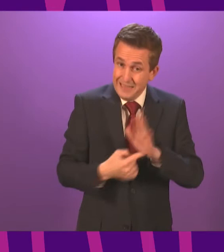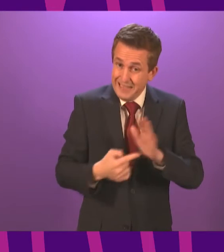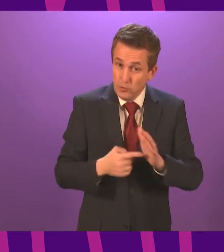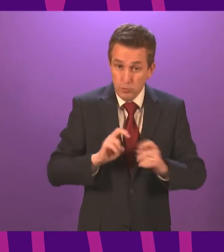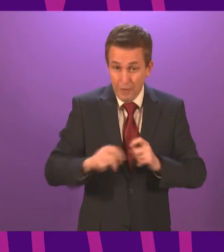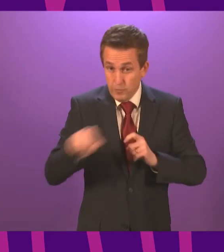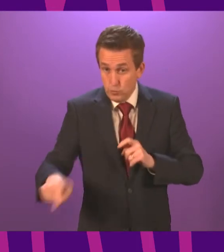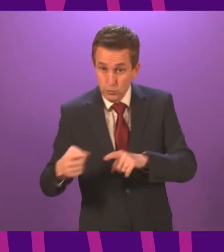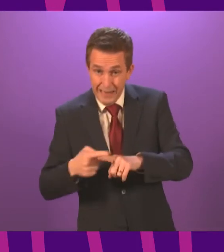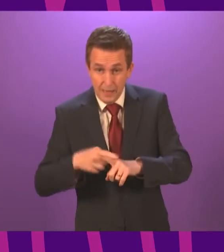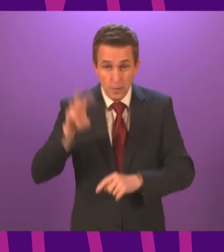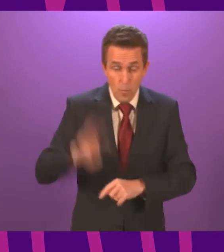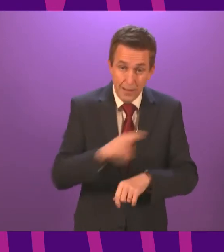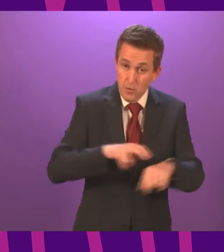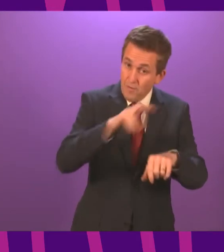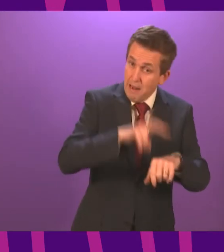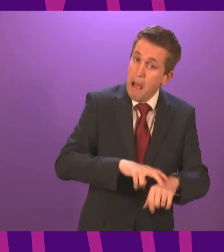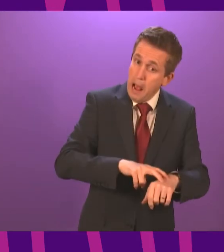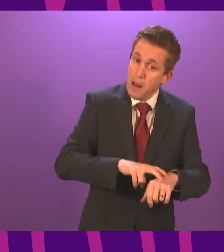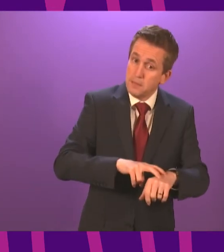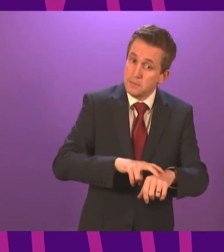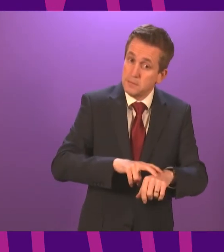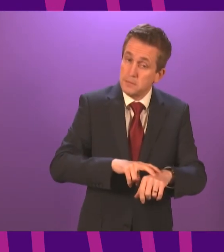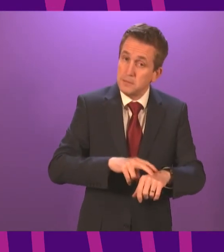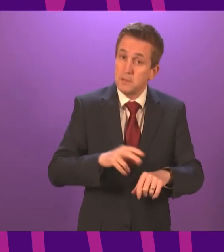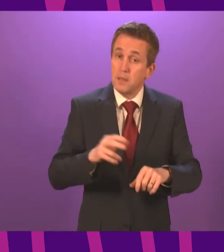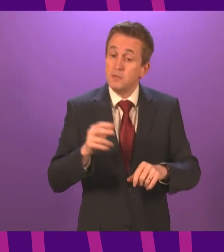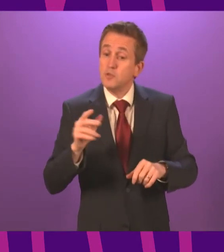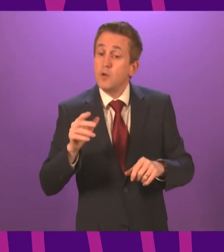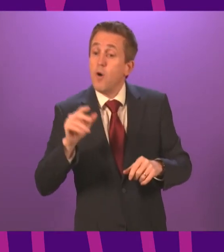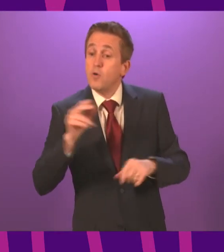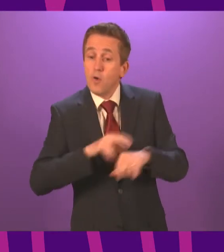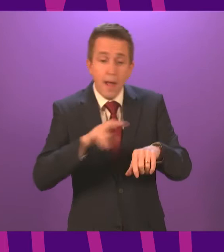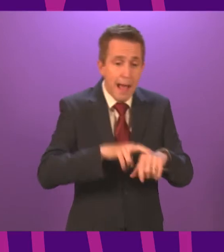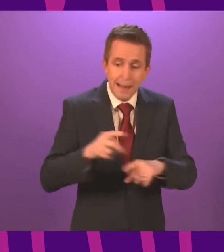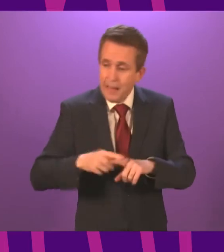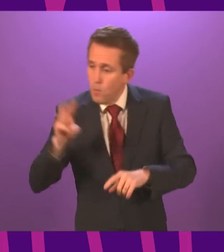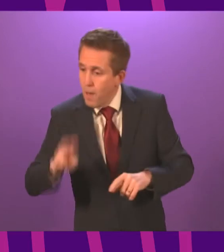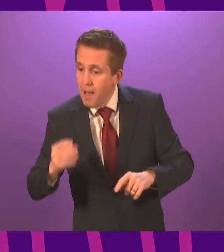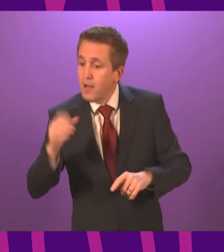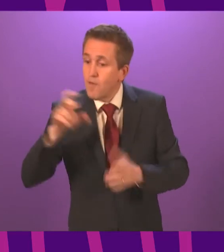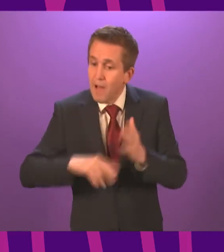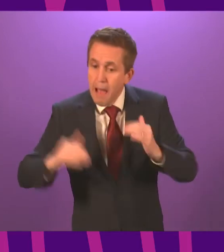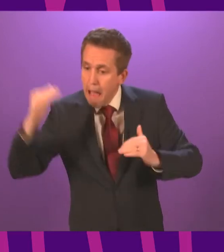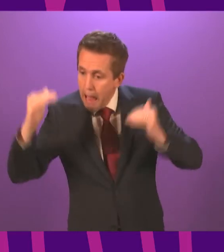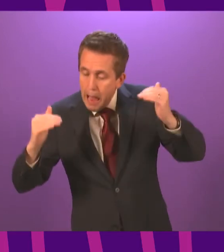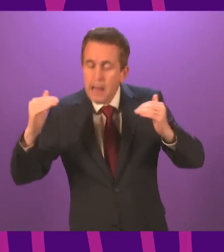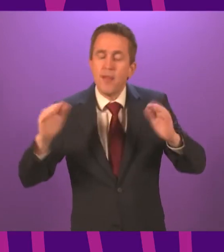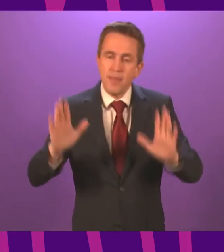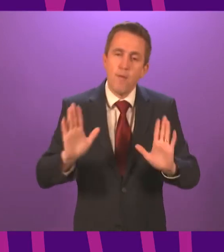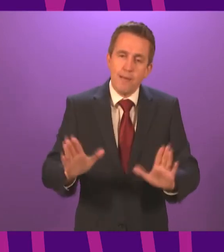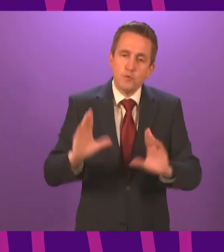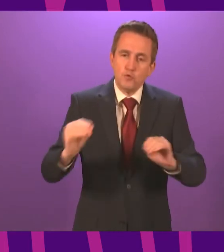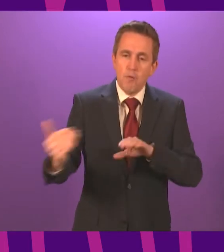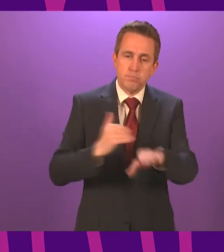and England, Wales or Northern Ireland, just as our guidance has done, while prevalence in these countries is high. They will also apply to the Republic of Ireland. The